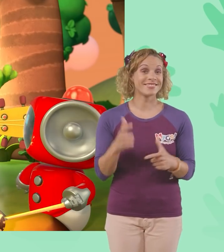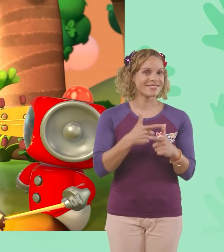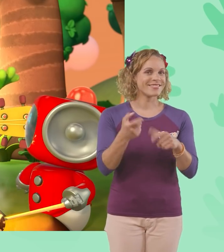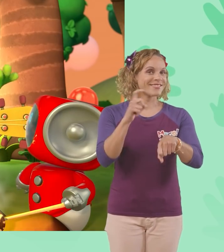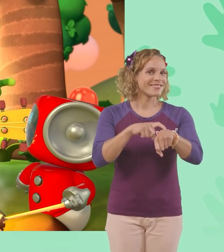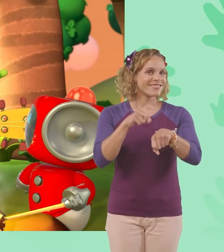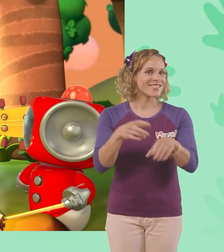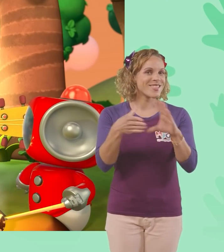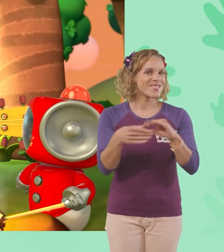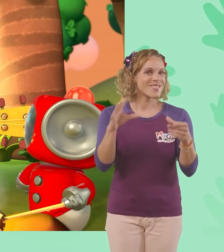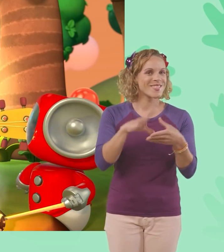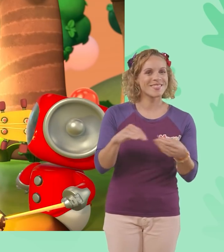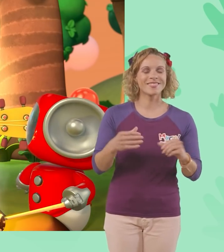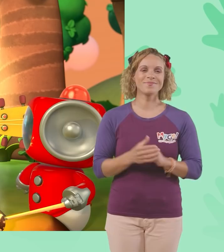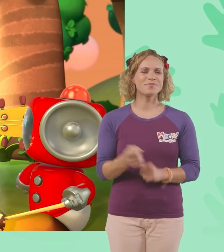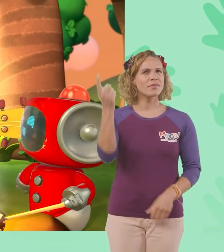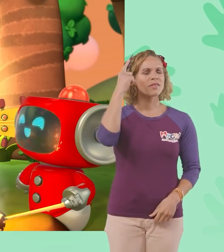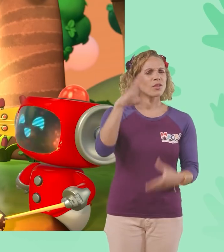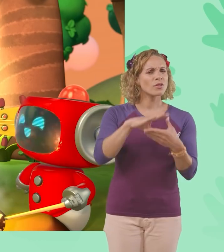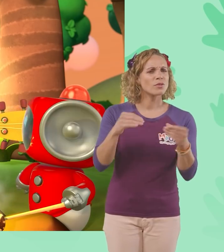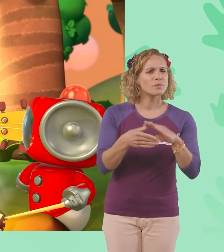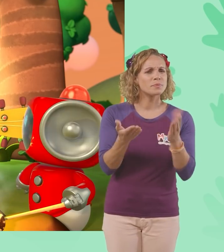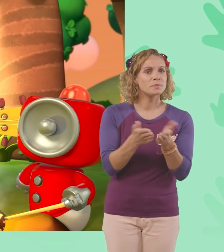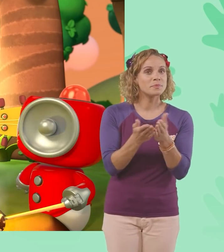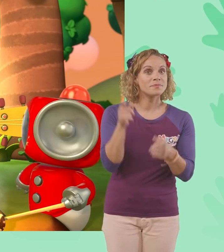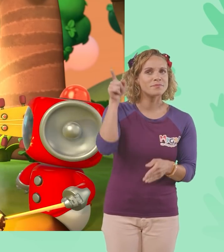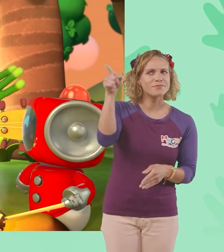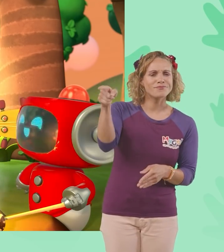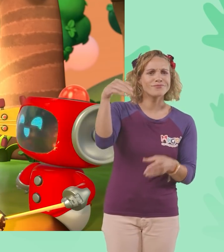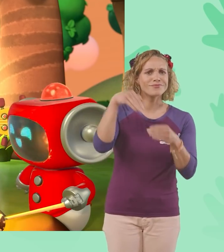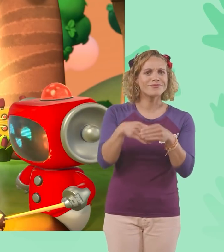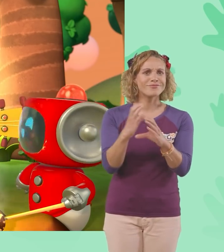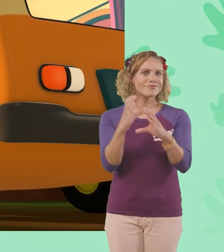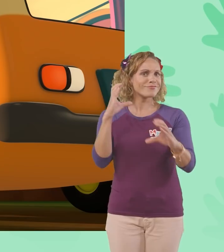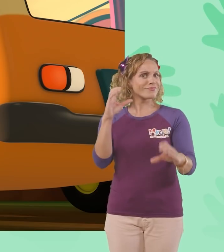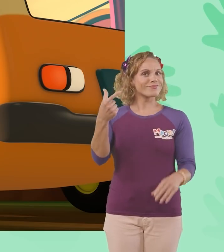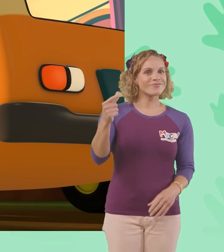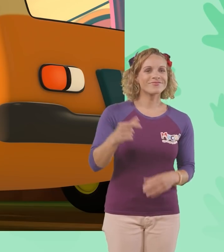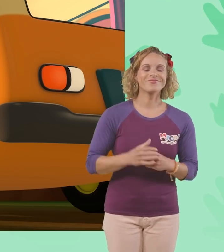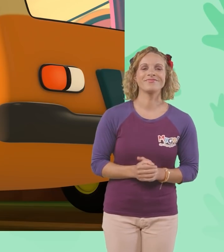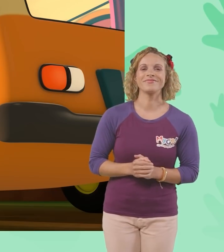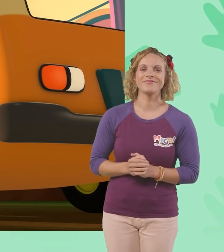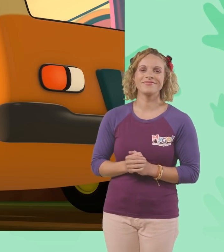Then it's time for a story. I think the storybook is in the caravan, Green.